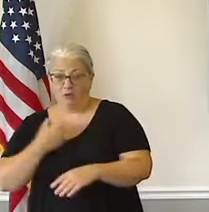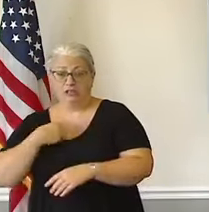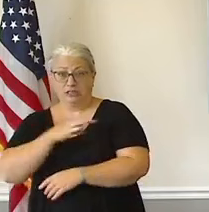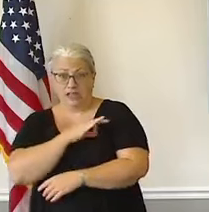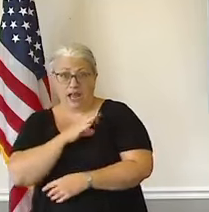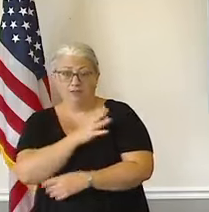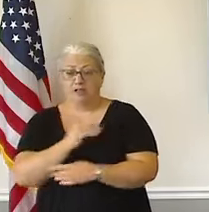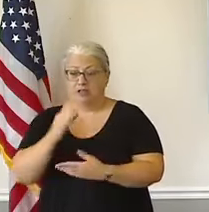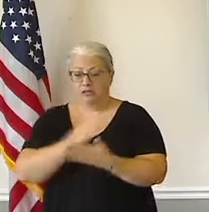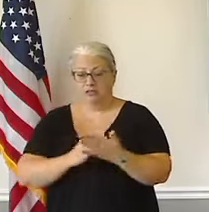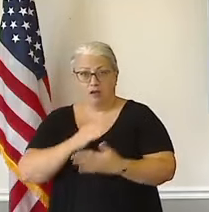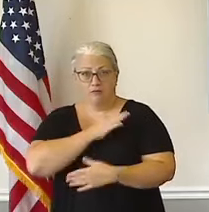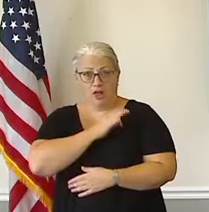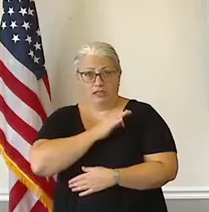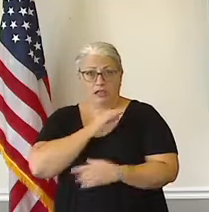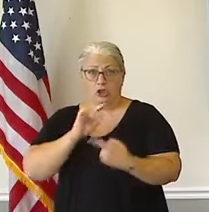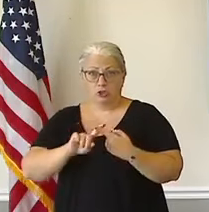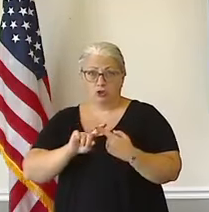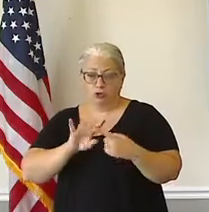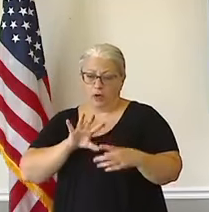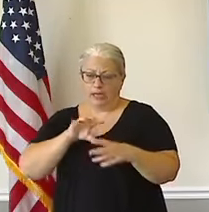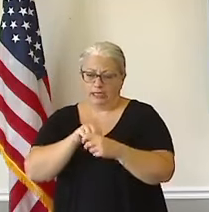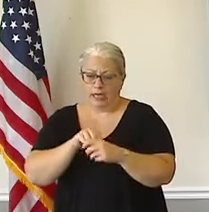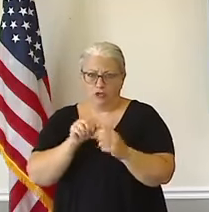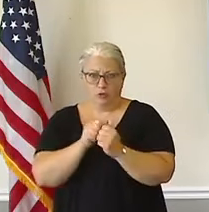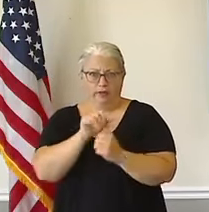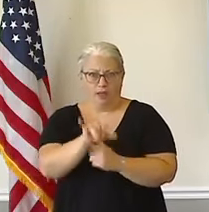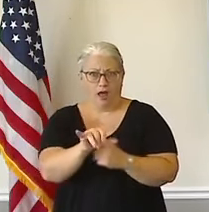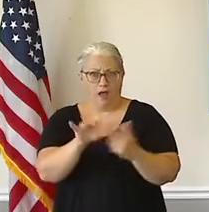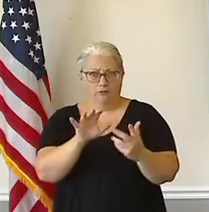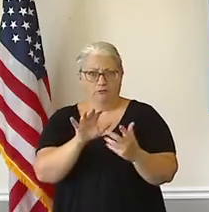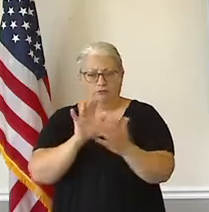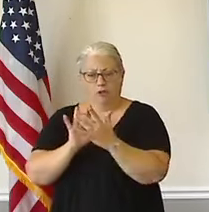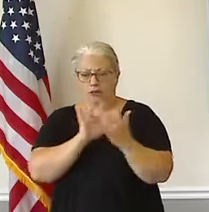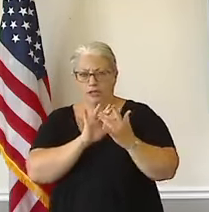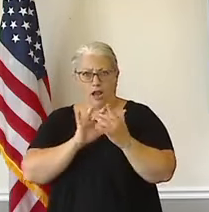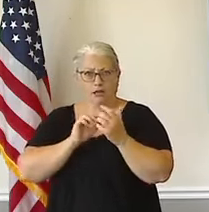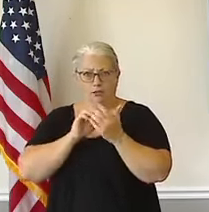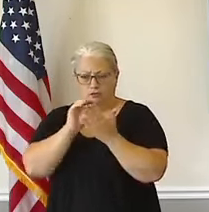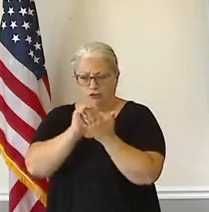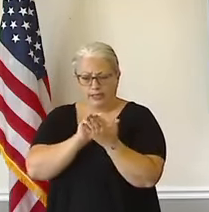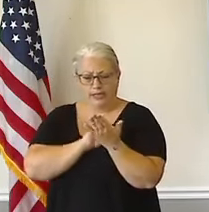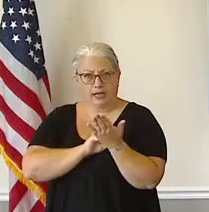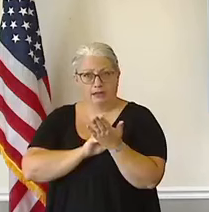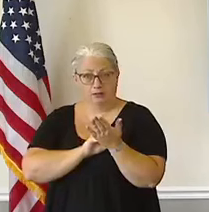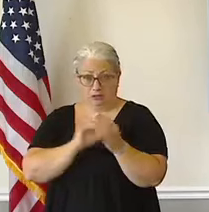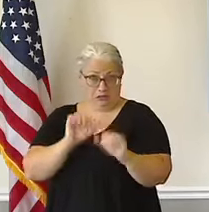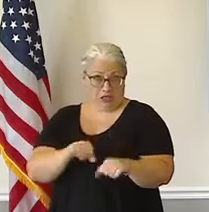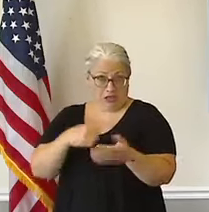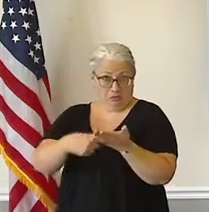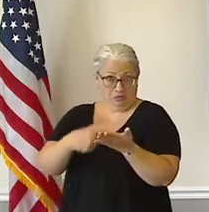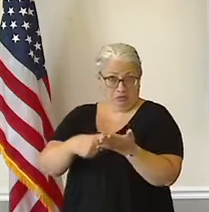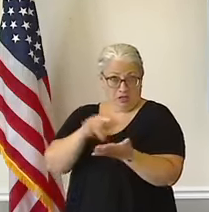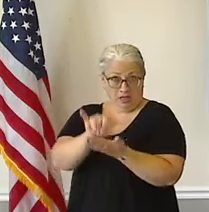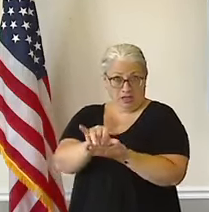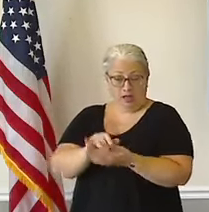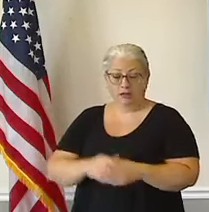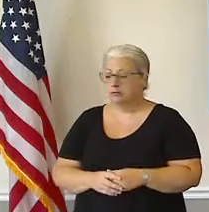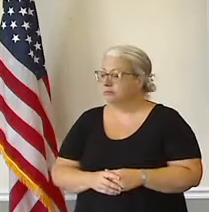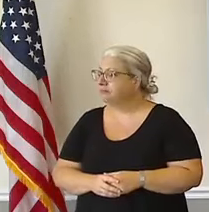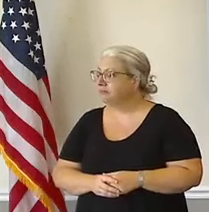some volunteers, to engage in contact tracing. You want to talk about what that looks like? Yes. As part of the